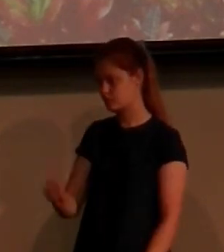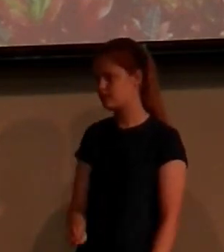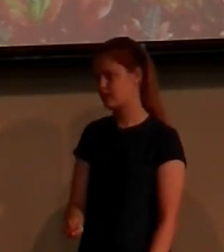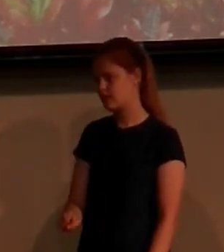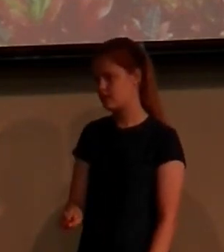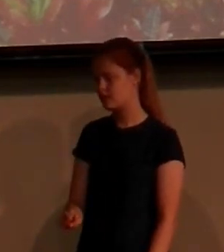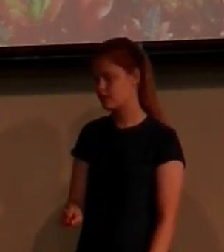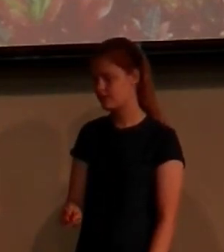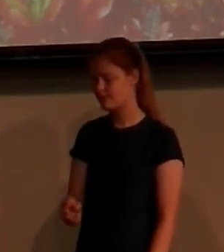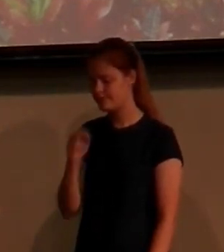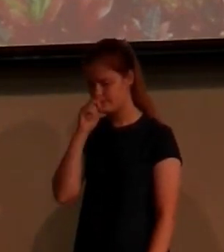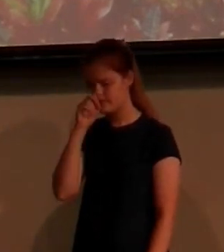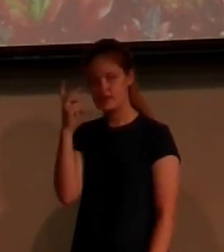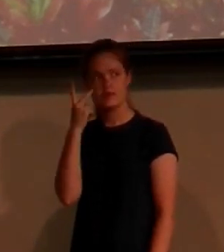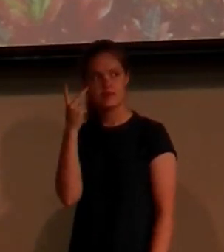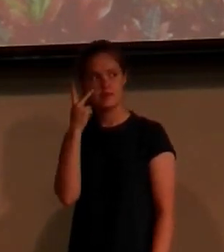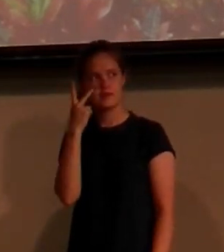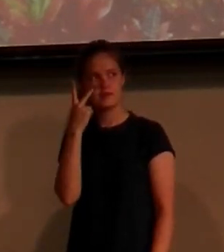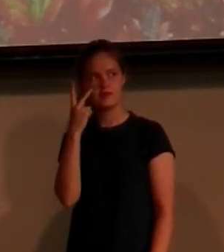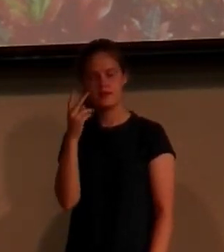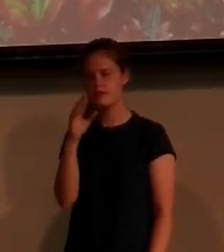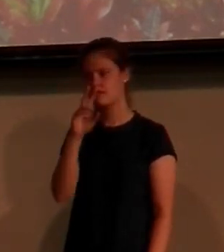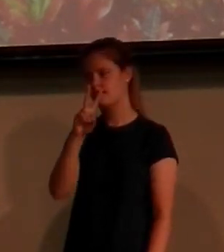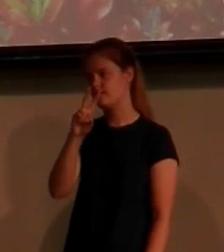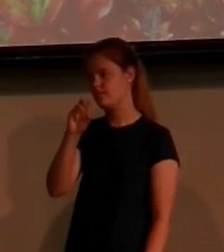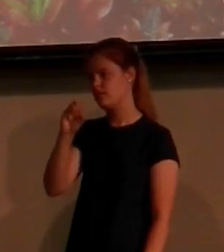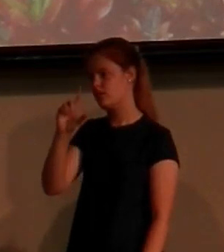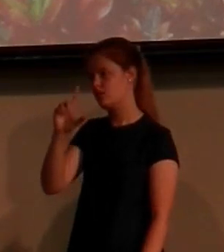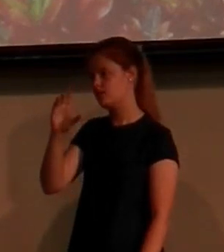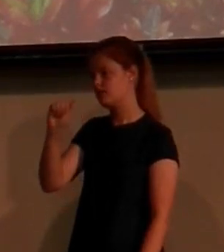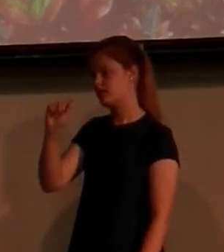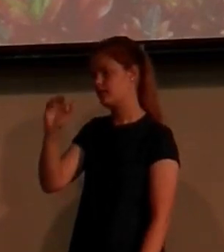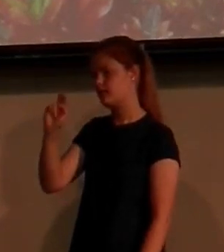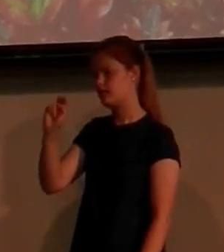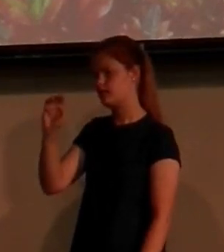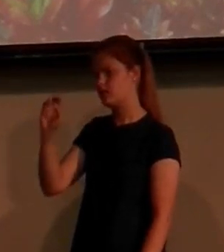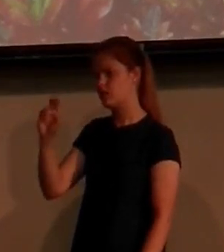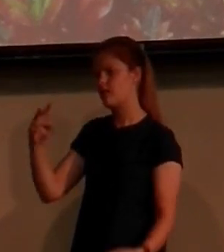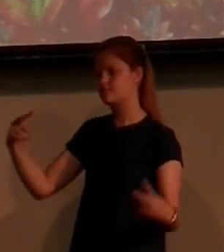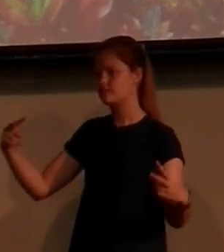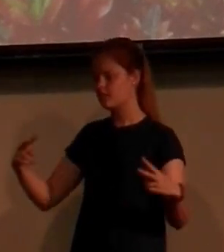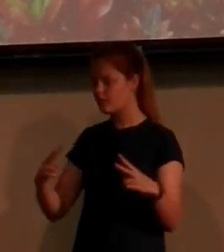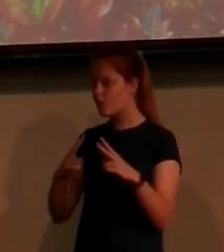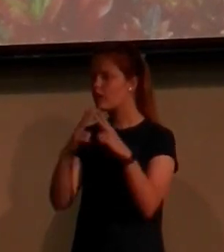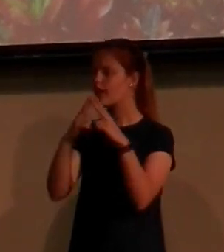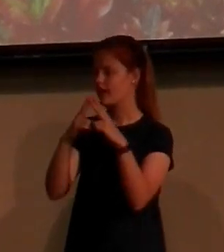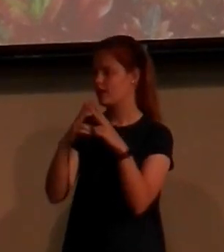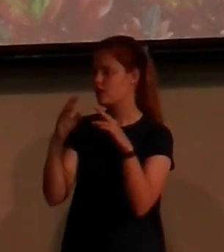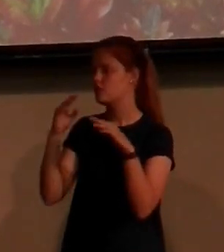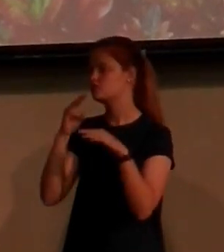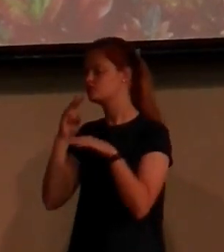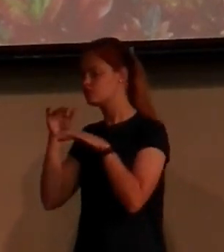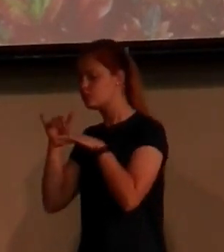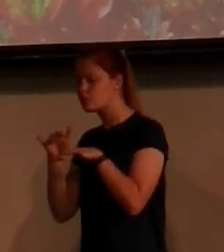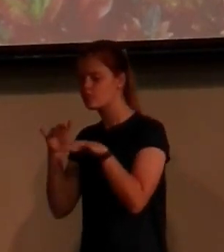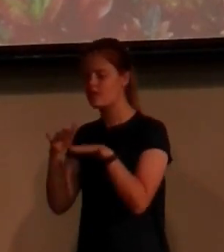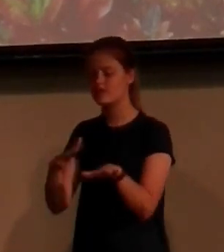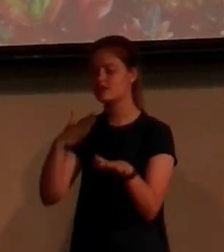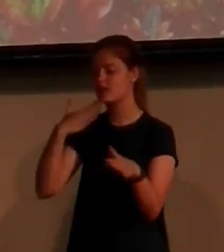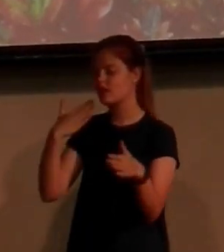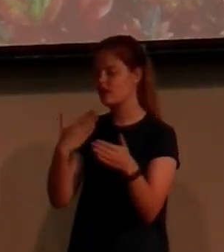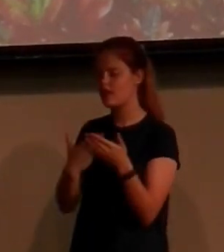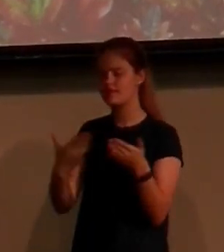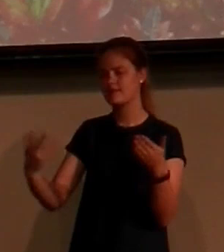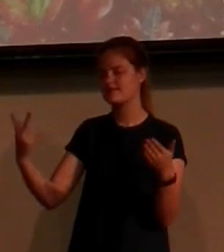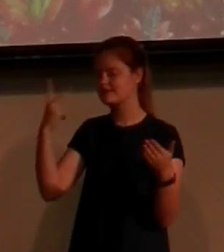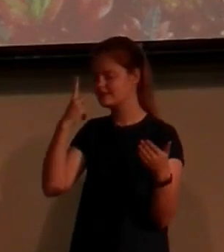You can see a lot of volcanoes, rainforests, lakes, rivers. There are a lot of good stuff to see in